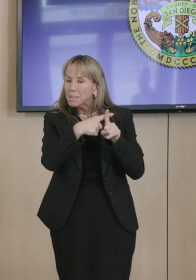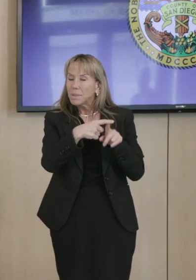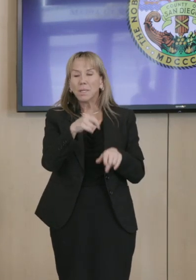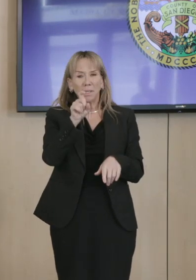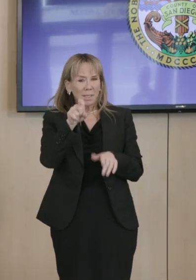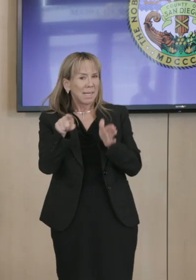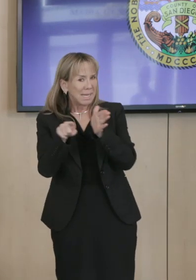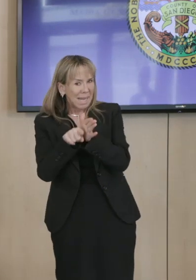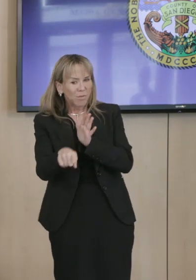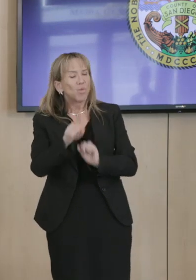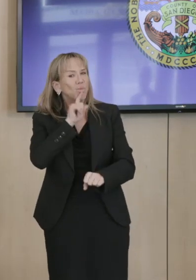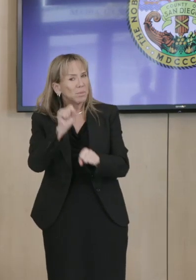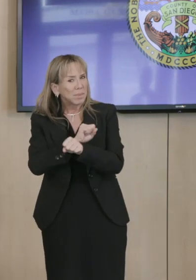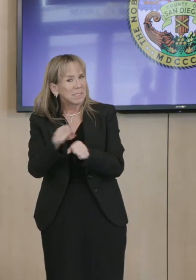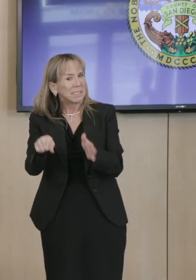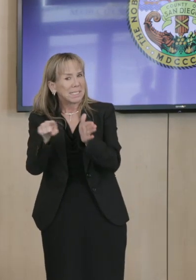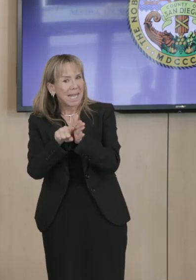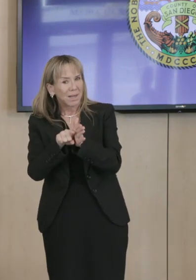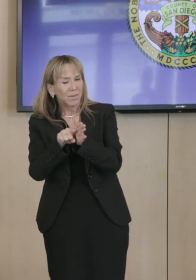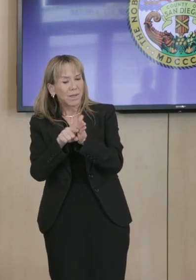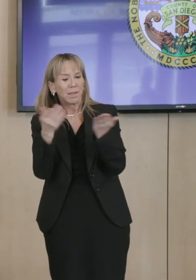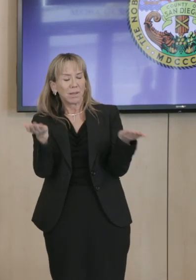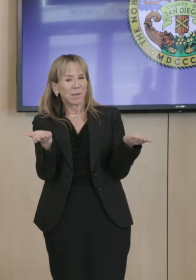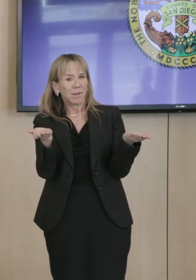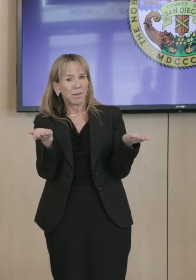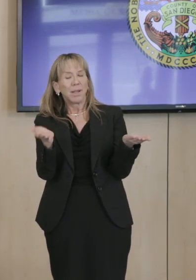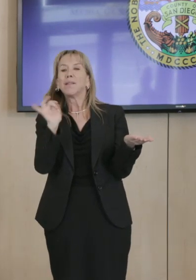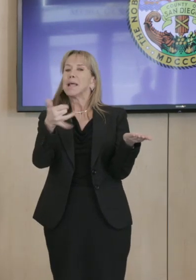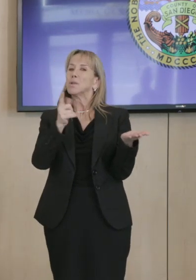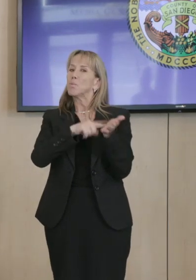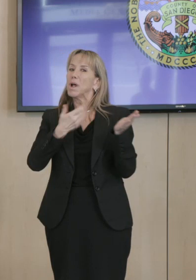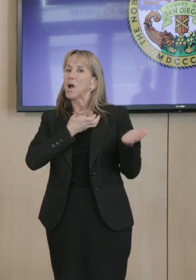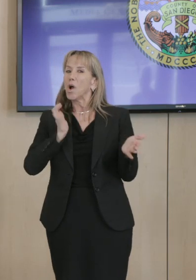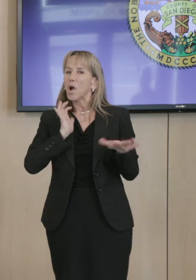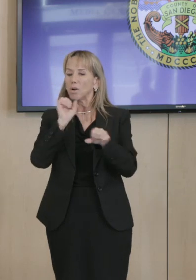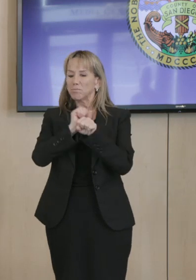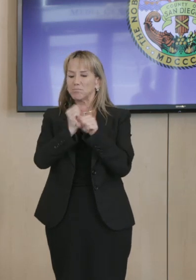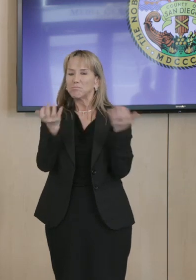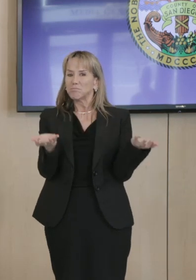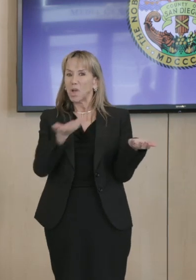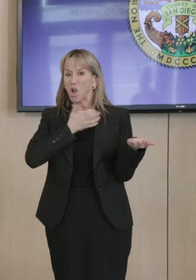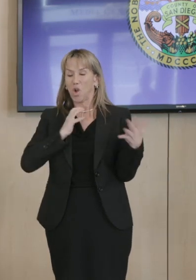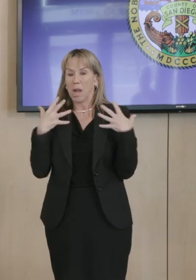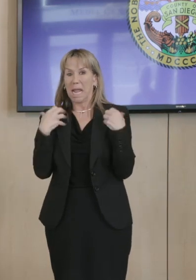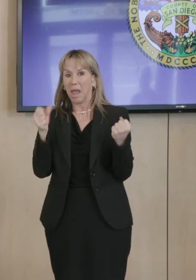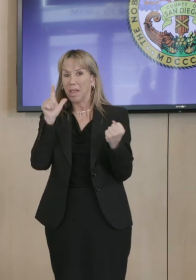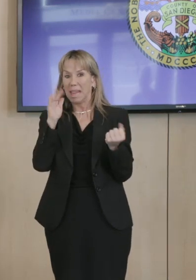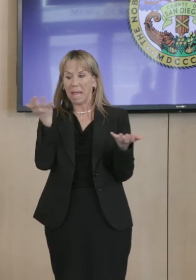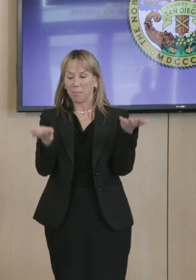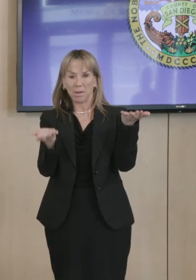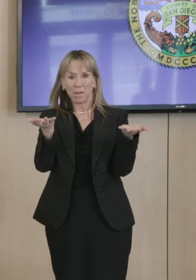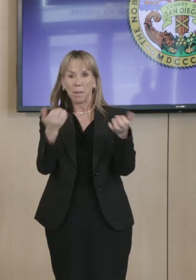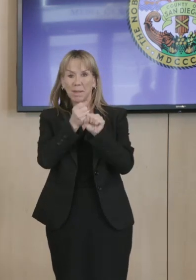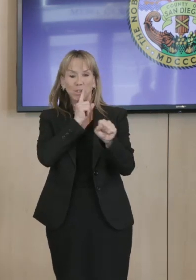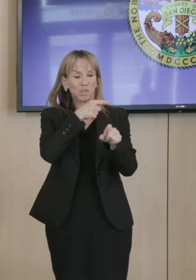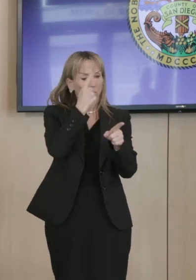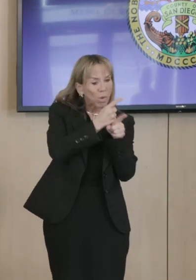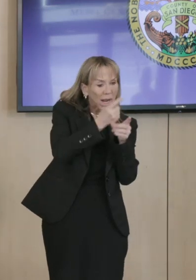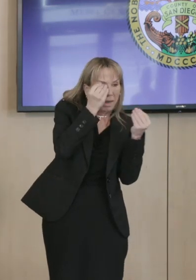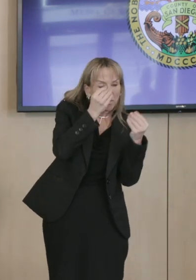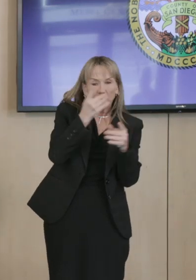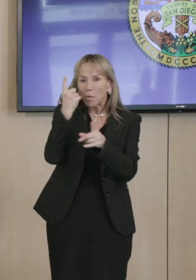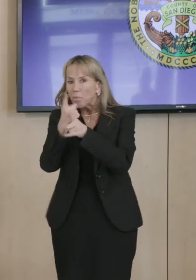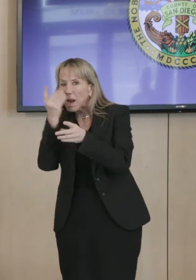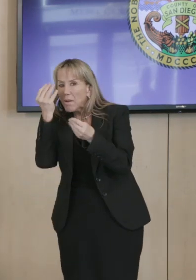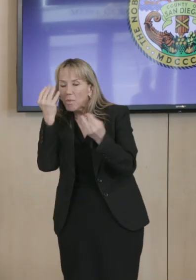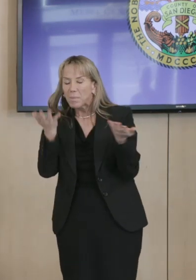test really means it's negative. And that is the role of our local public health lab, is to make sure that that's correct for the